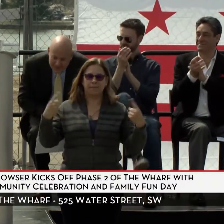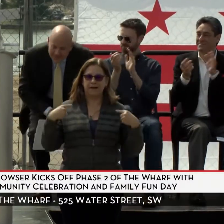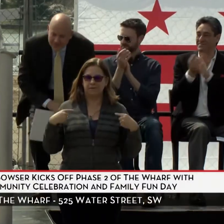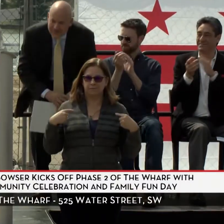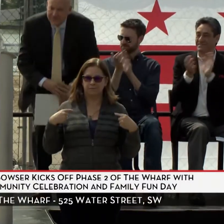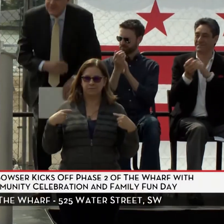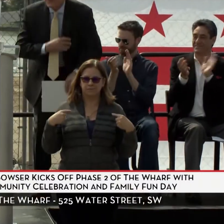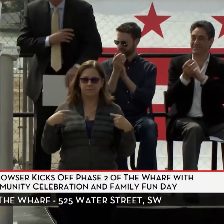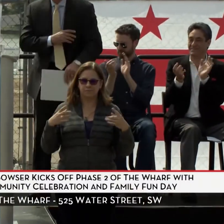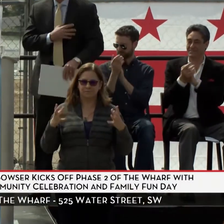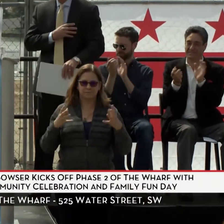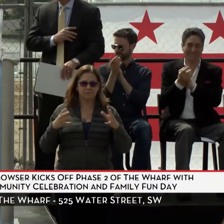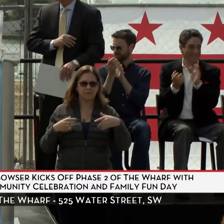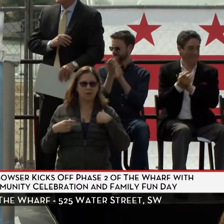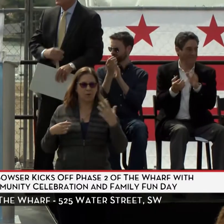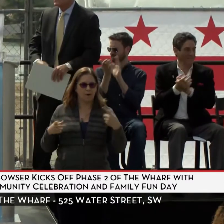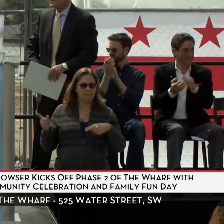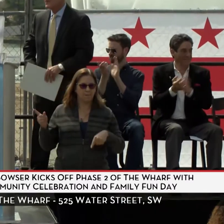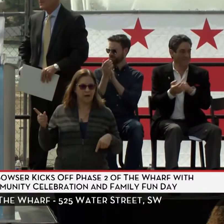today.